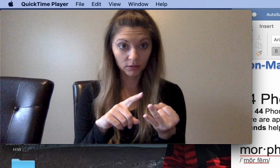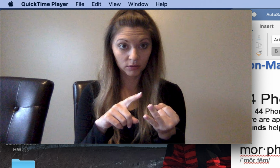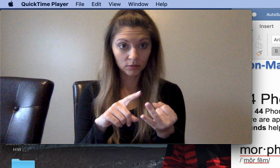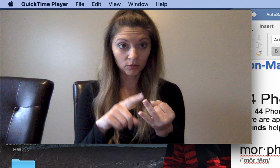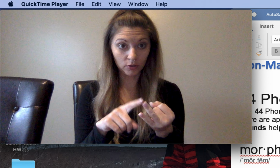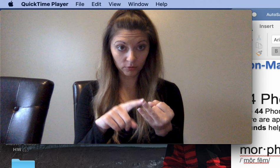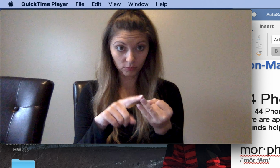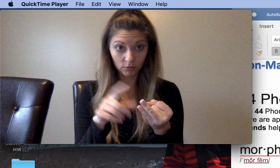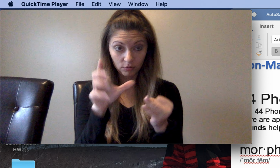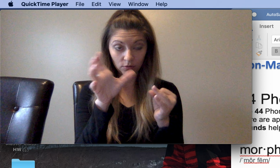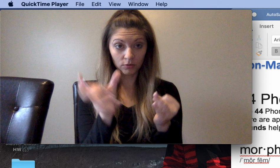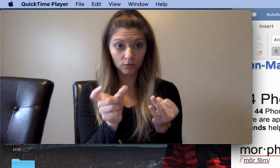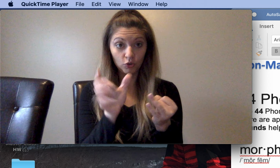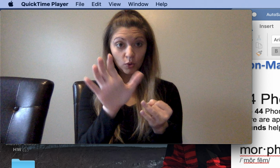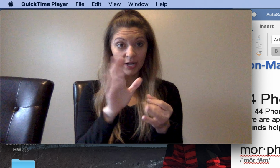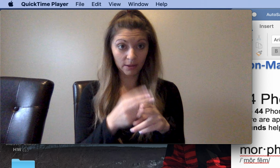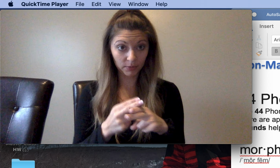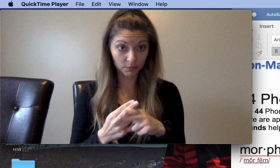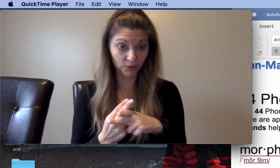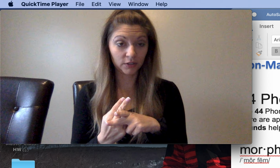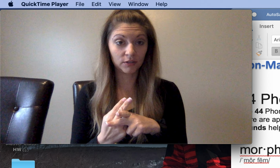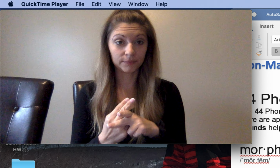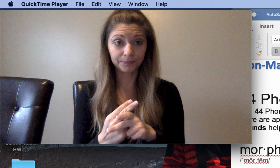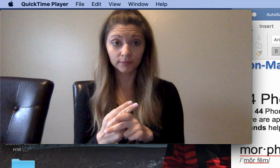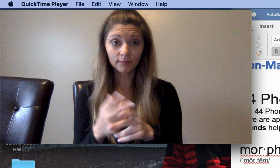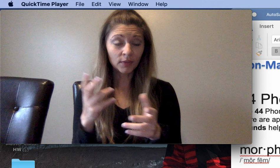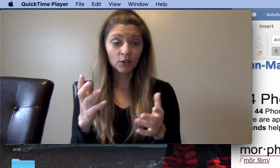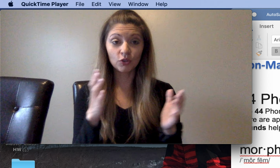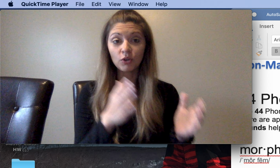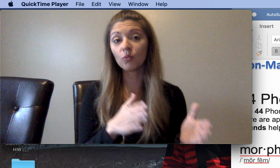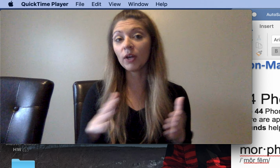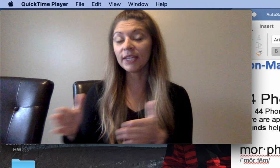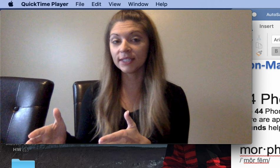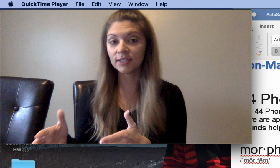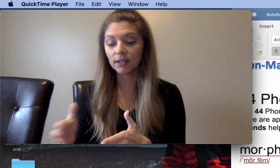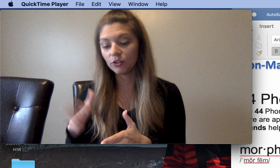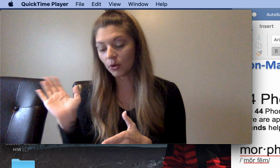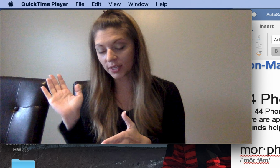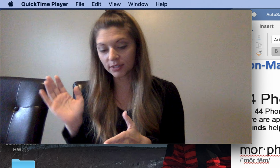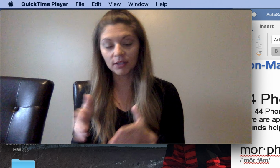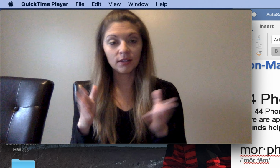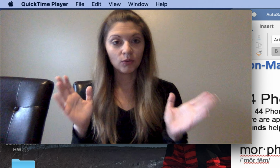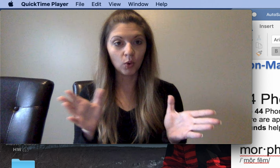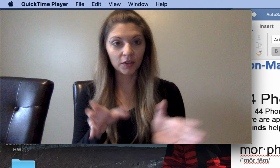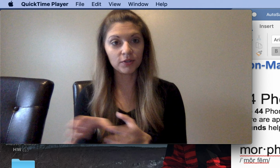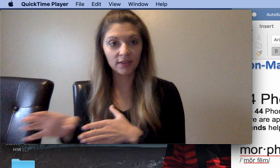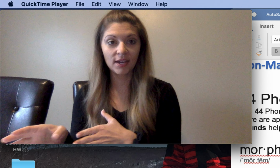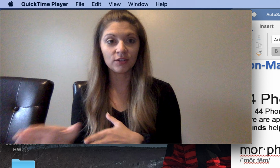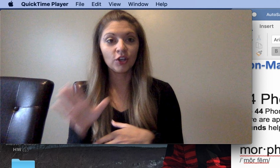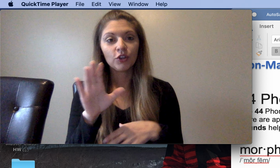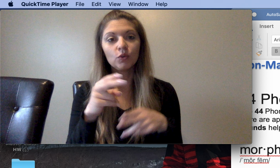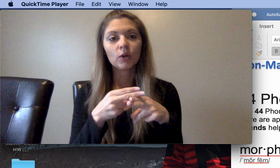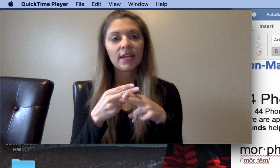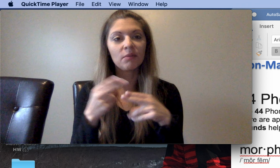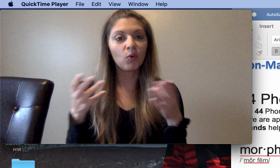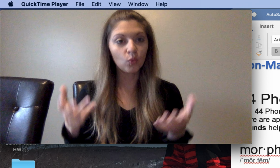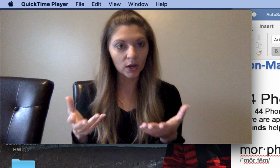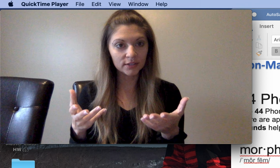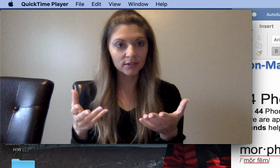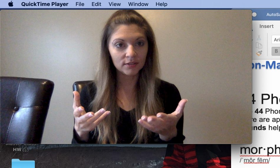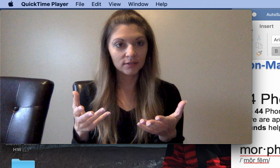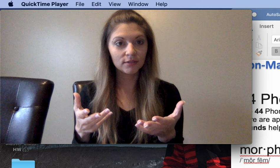Topic or your name comes first. So now what is, no is, what goes at the end? Your